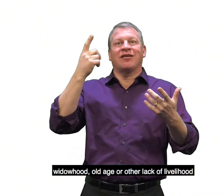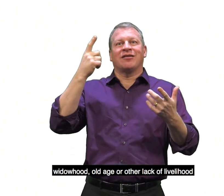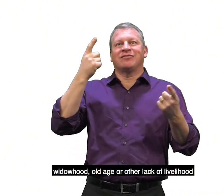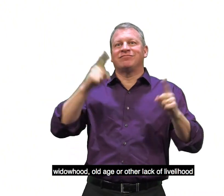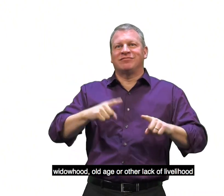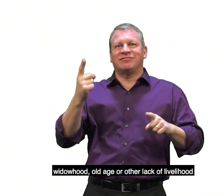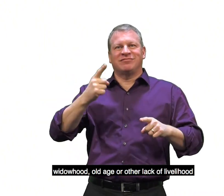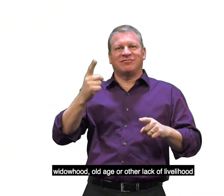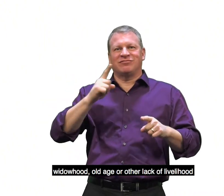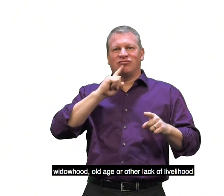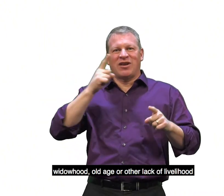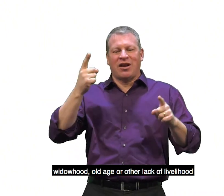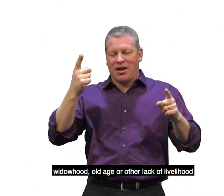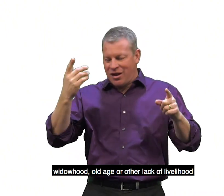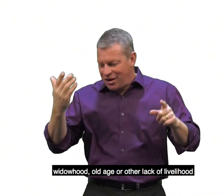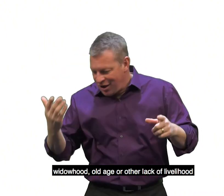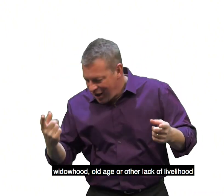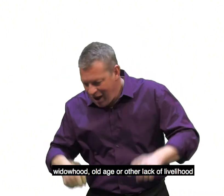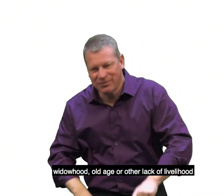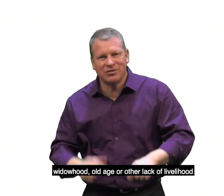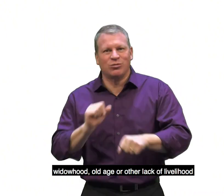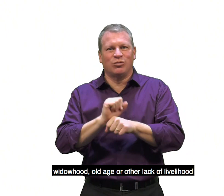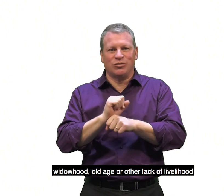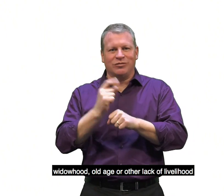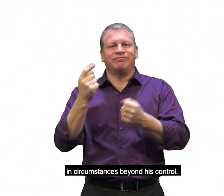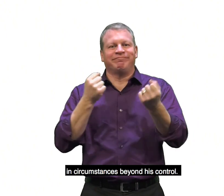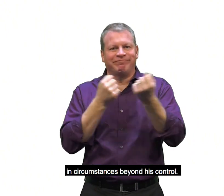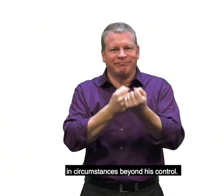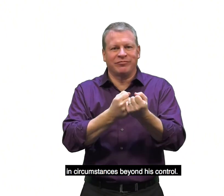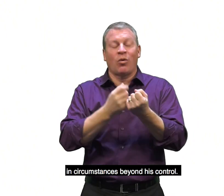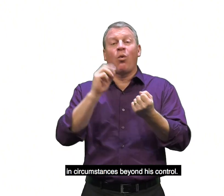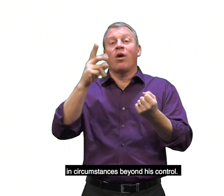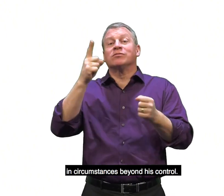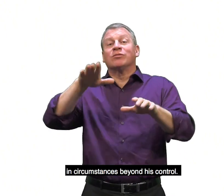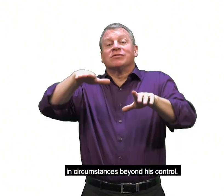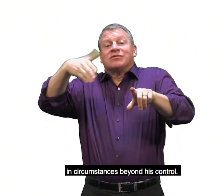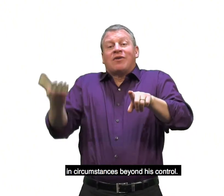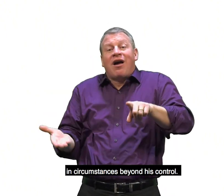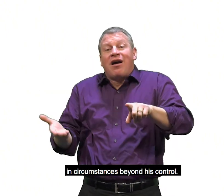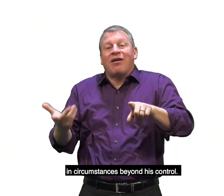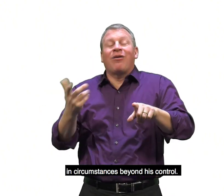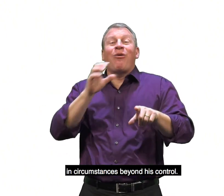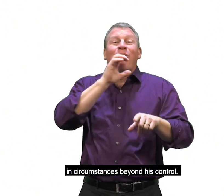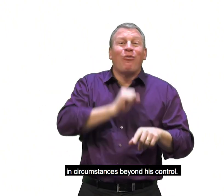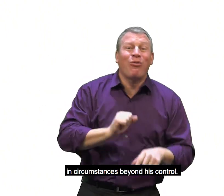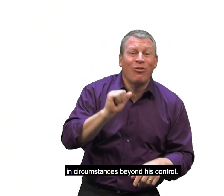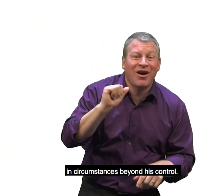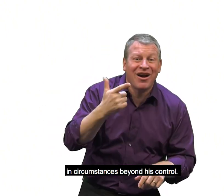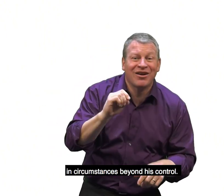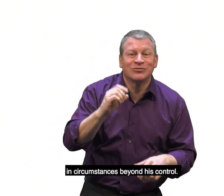old age, or other lack of livelihood in circumstances beyond his control.